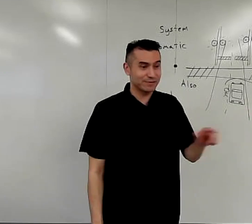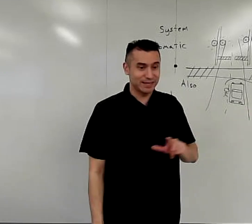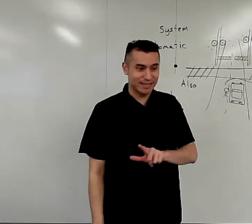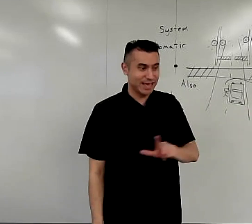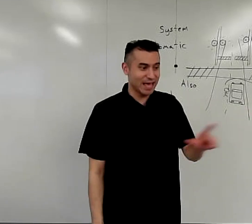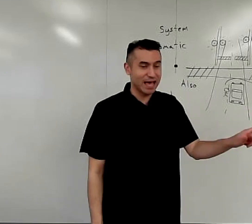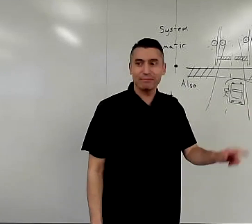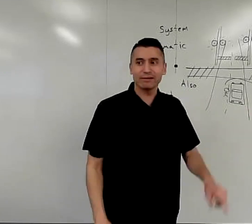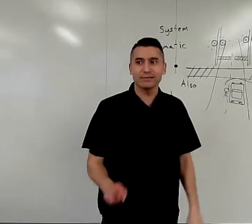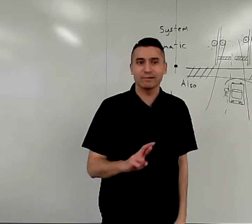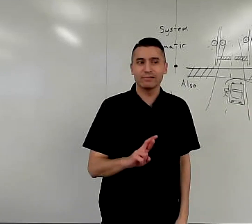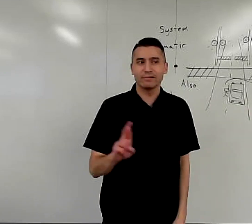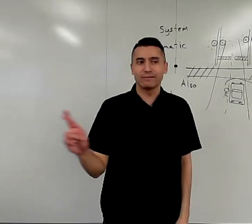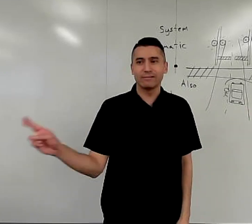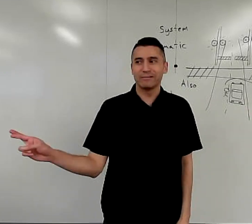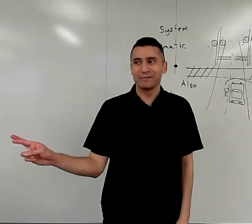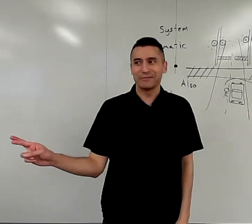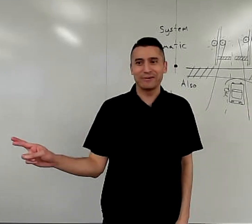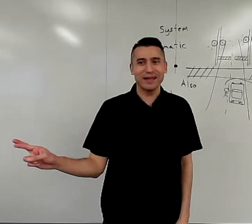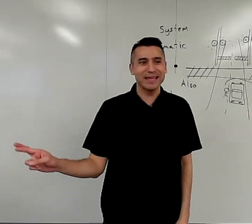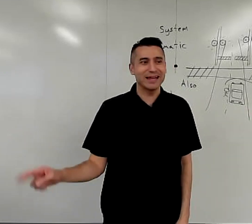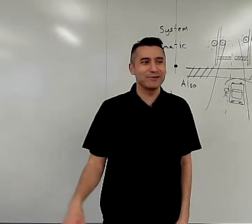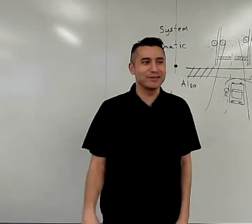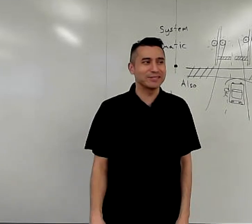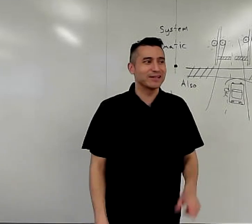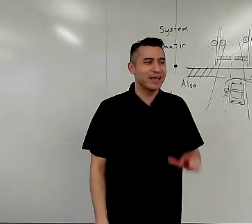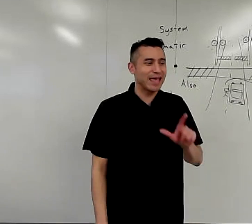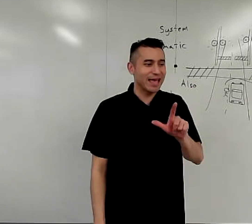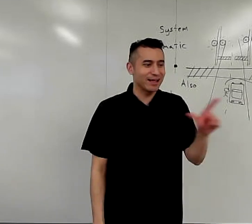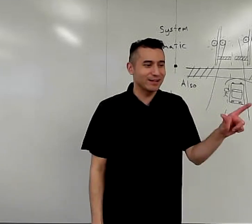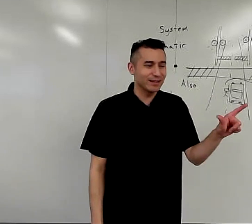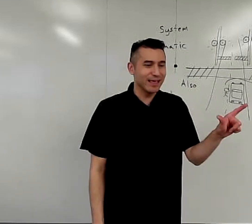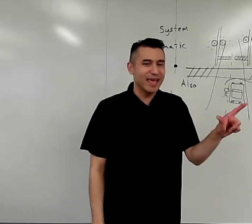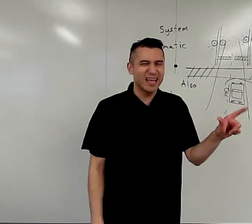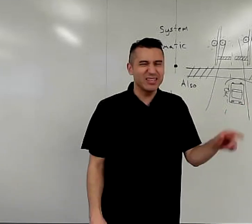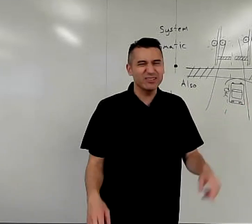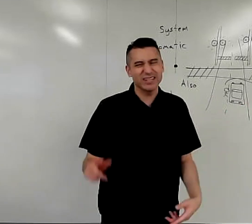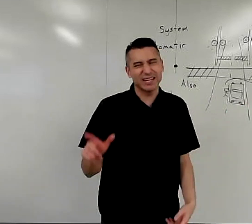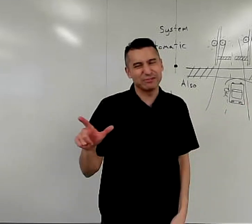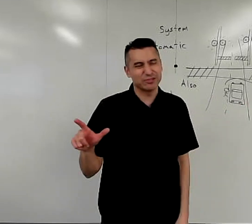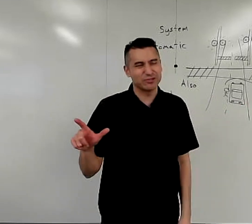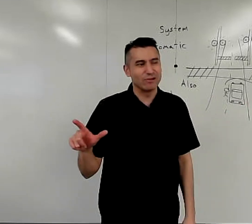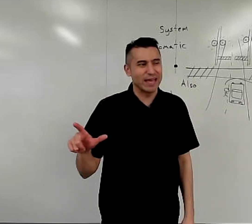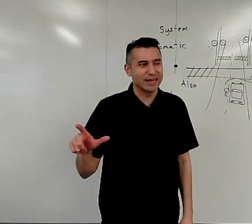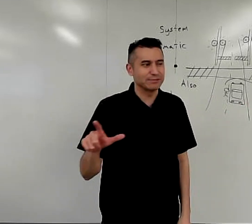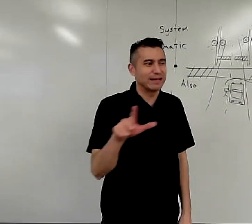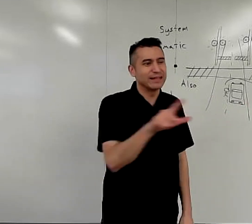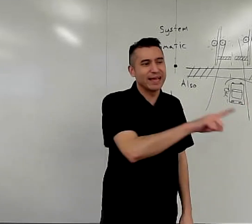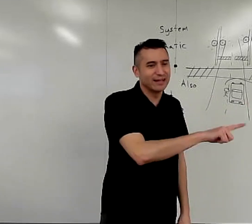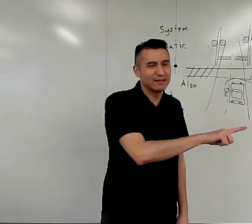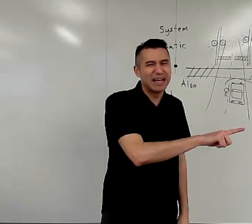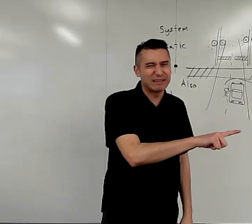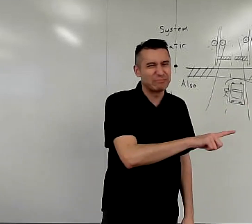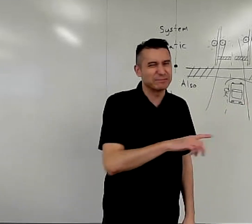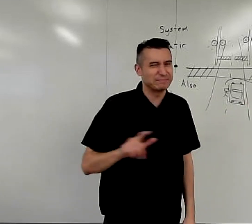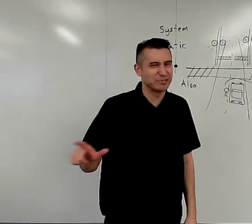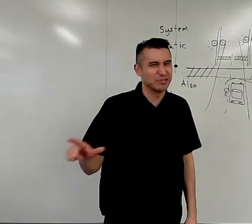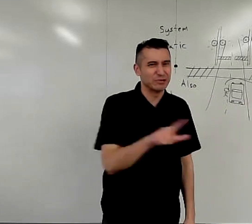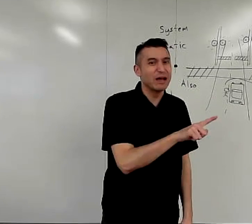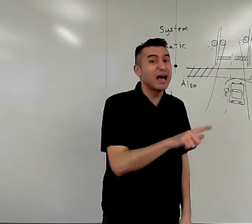Left. Yeah, how about this one? Right, yeah, notice L. And you can sign it with your strong hand as well. L, I think most people do.